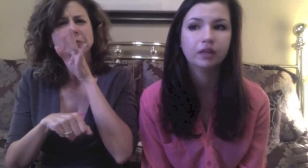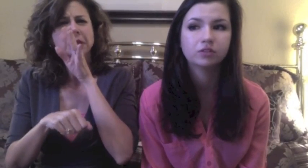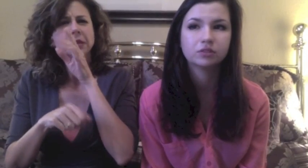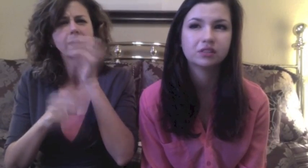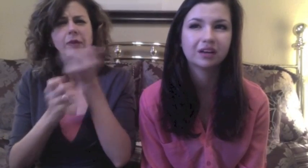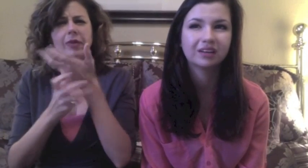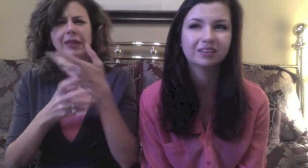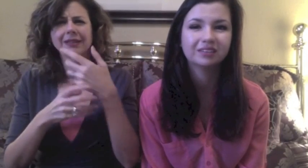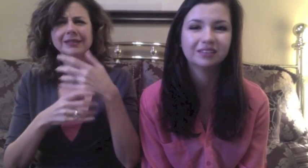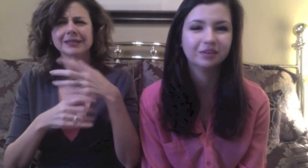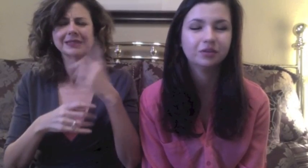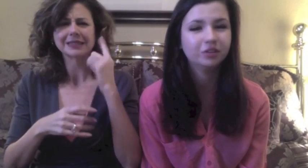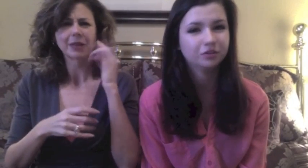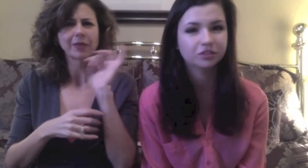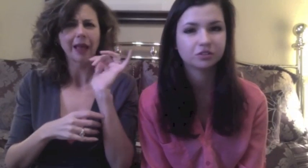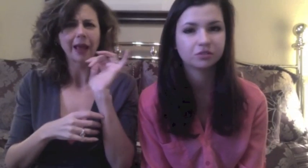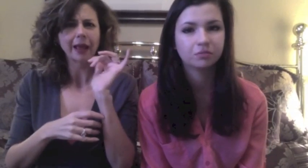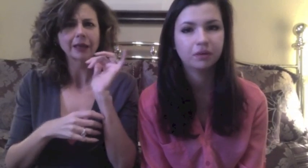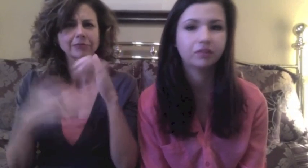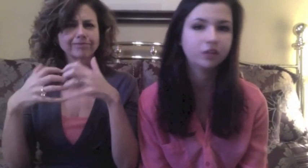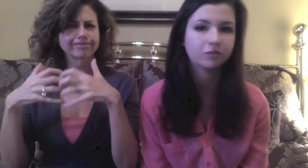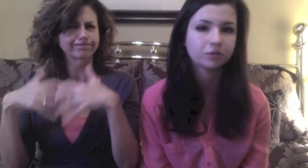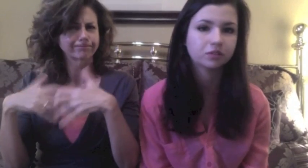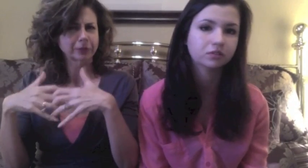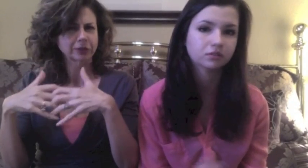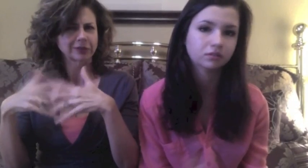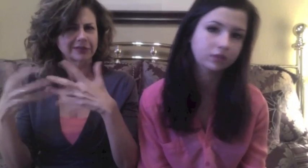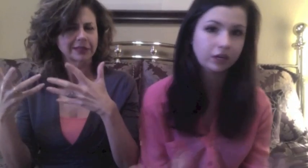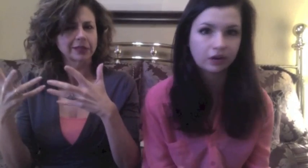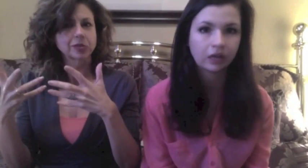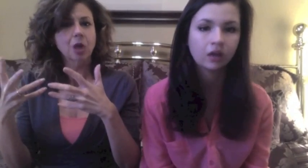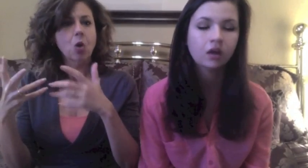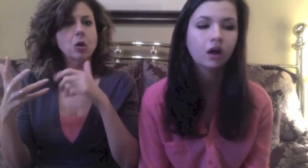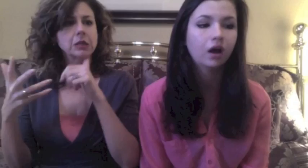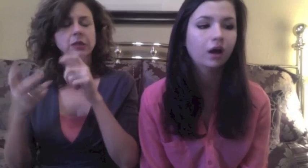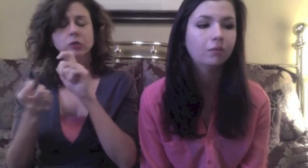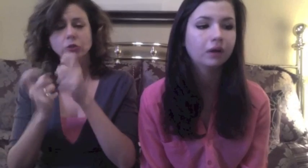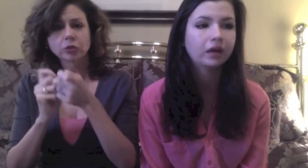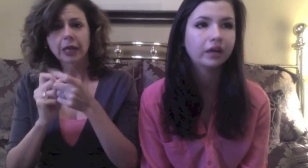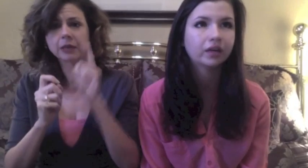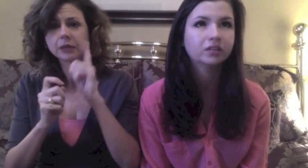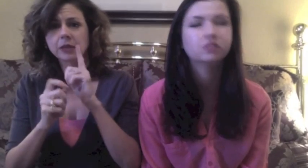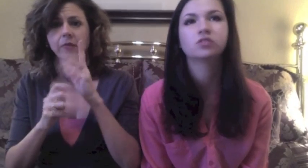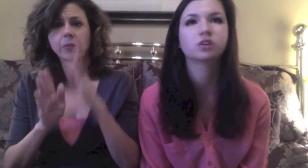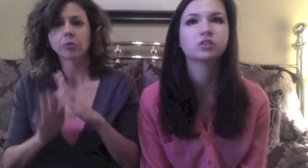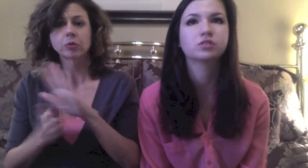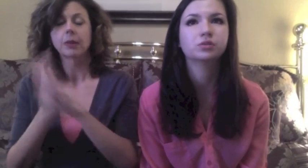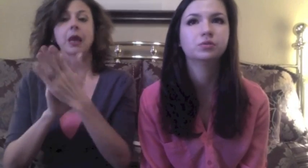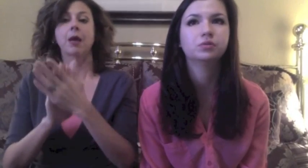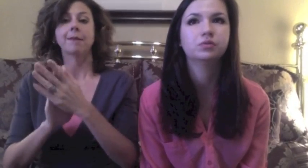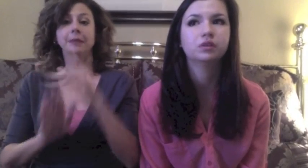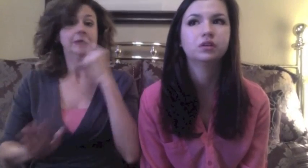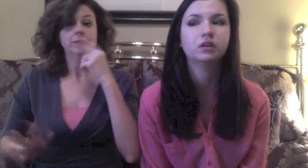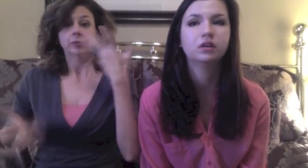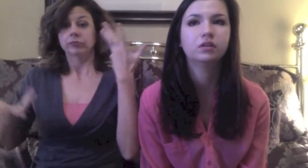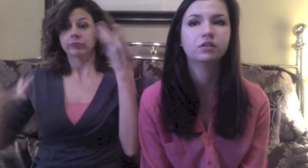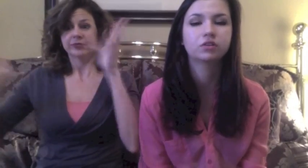is. And so it's not, you don't just make the deaf person hearing. And there's